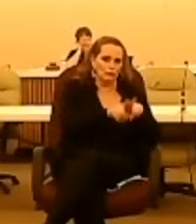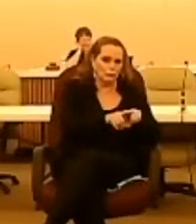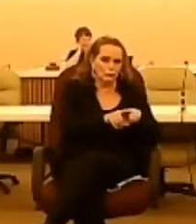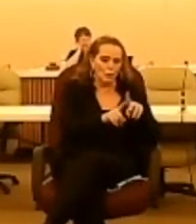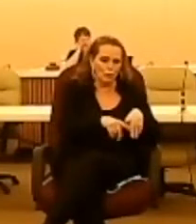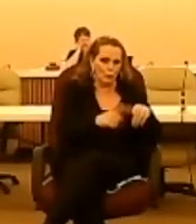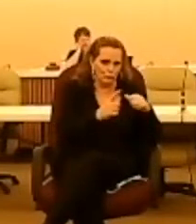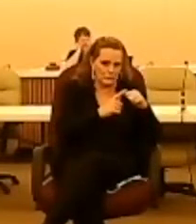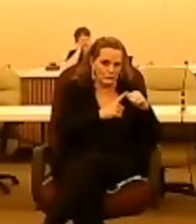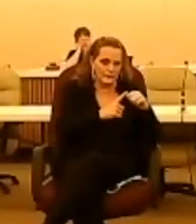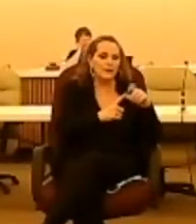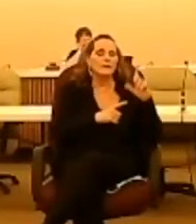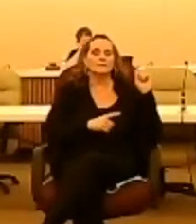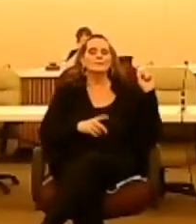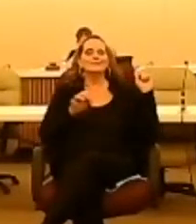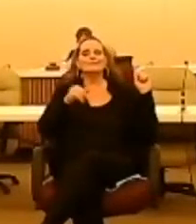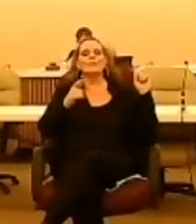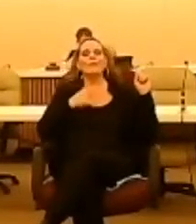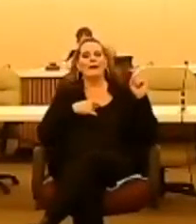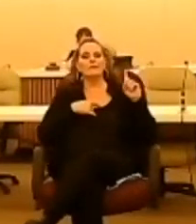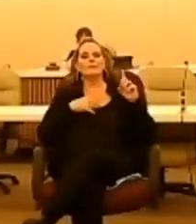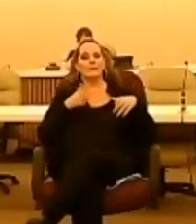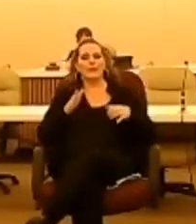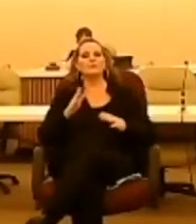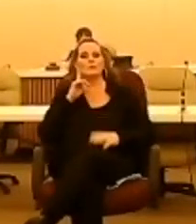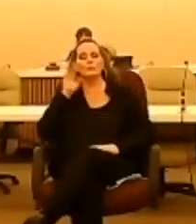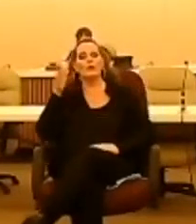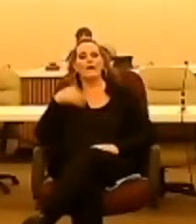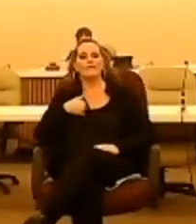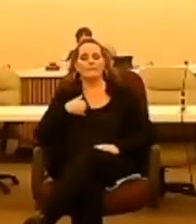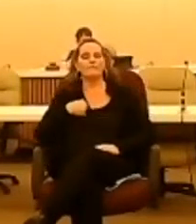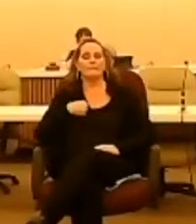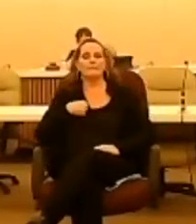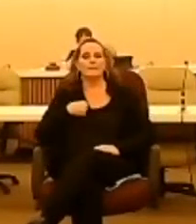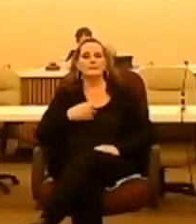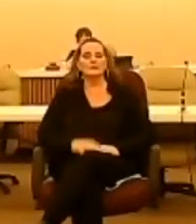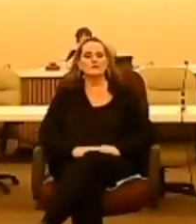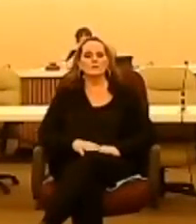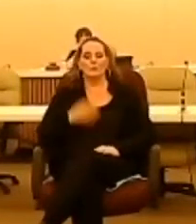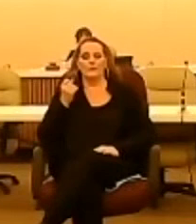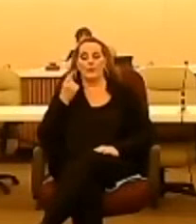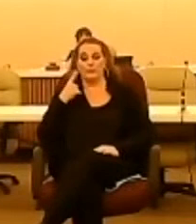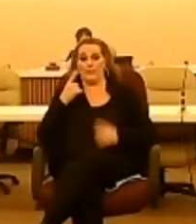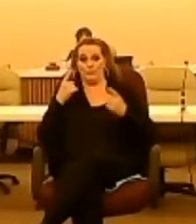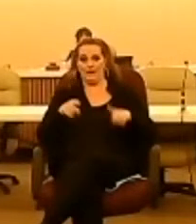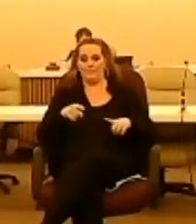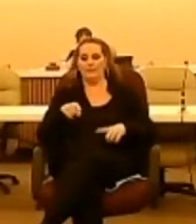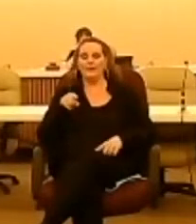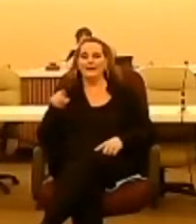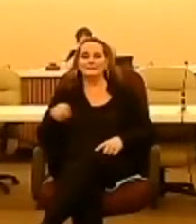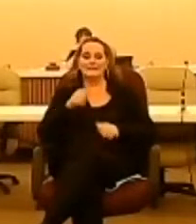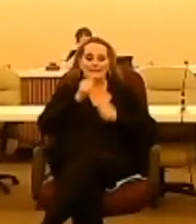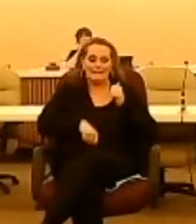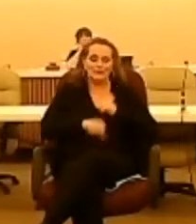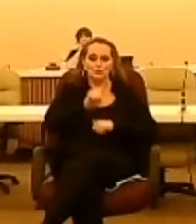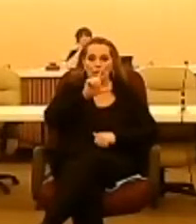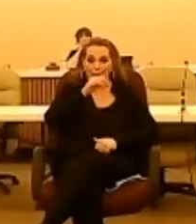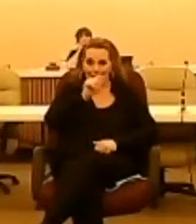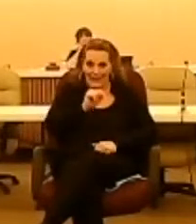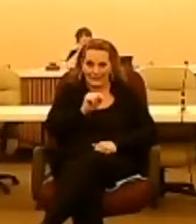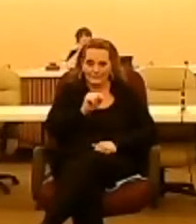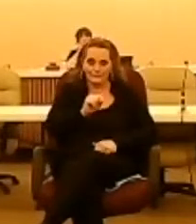that opportunity to do so. So yes, so that is being, basically what's happened is those lots on that